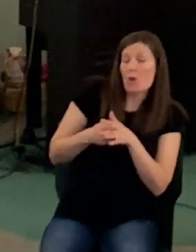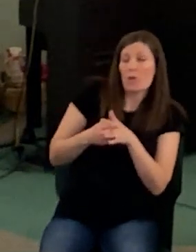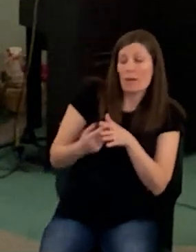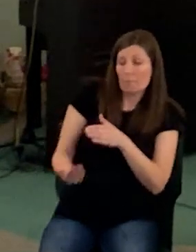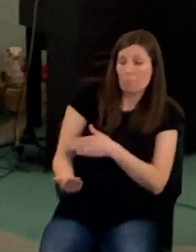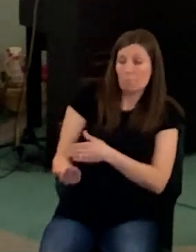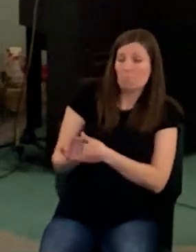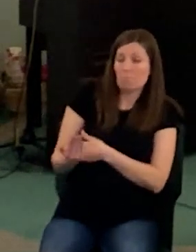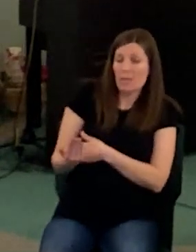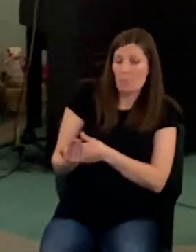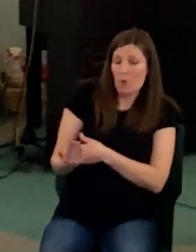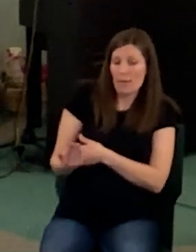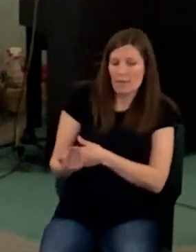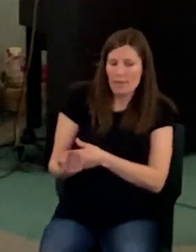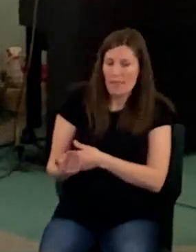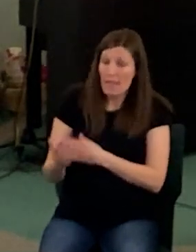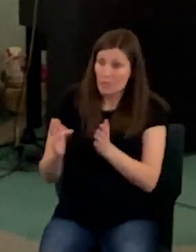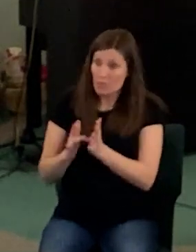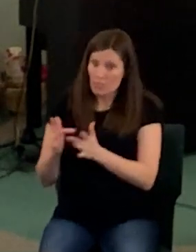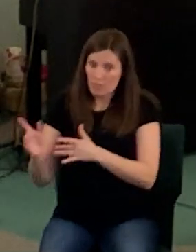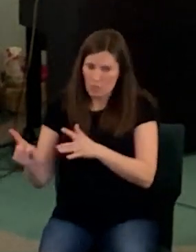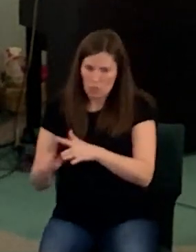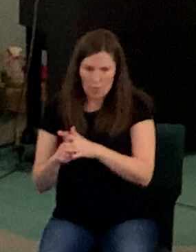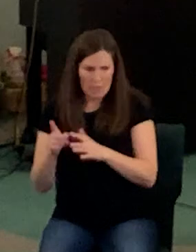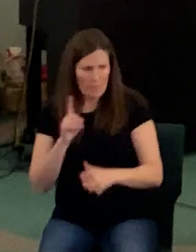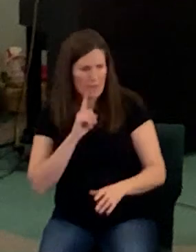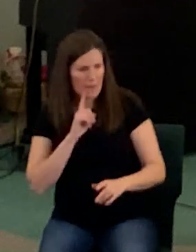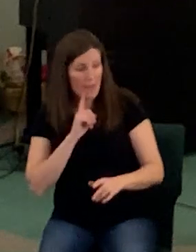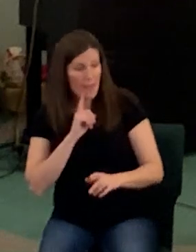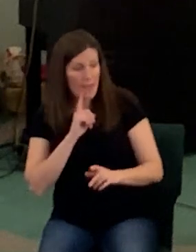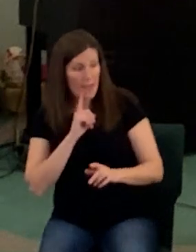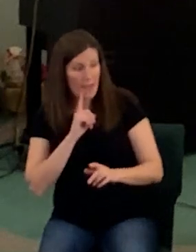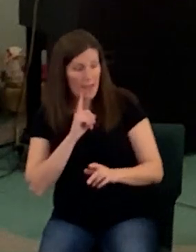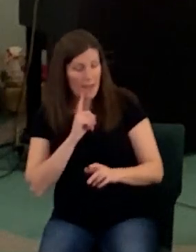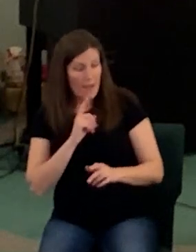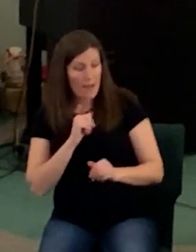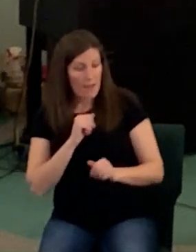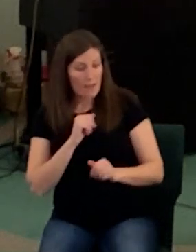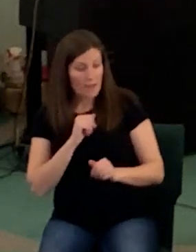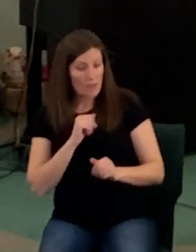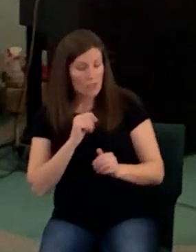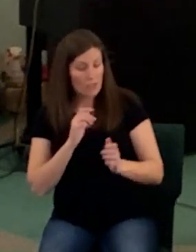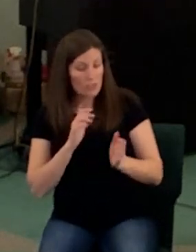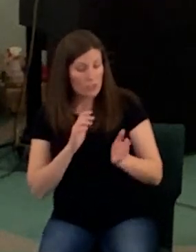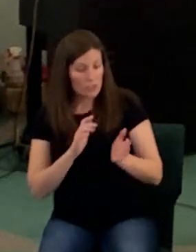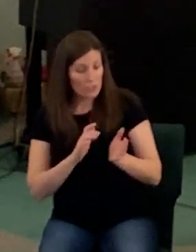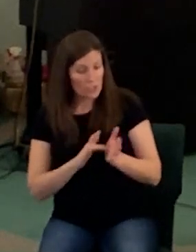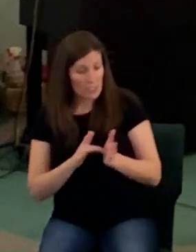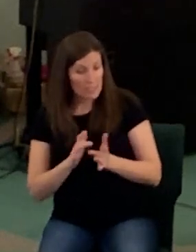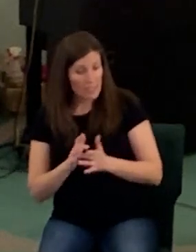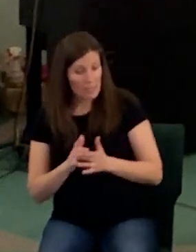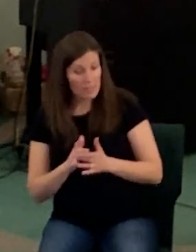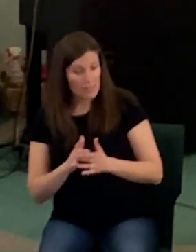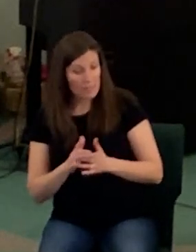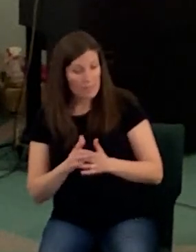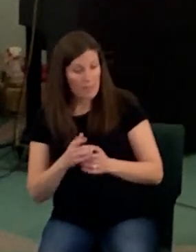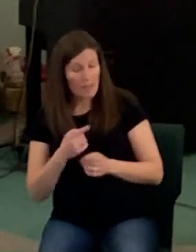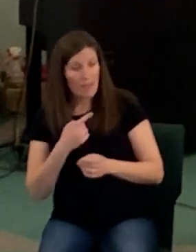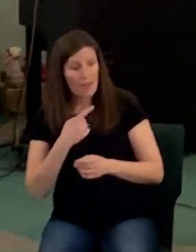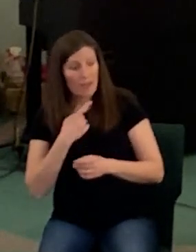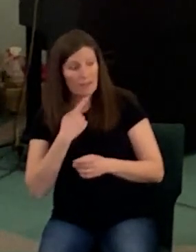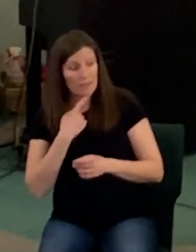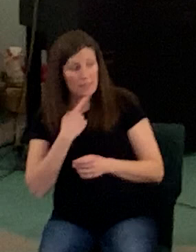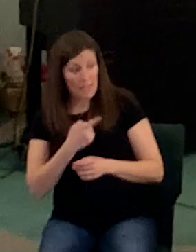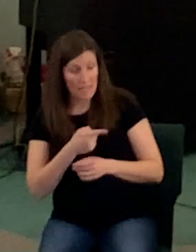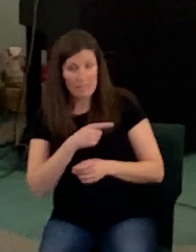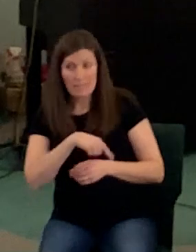was breaking. He shows up and he asks them a question. Or before he asks them a question, he addresses them. He calls